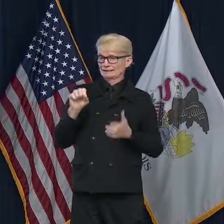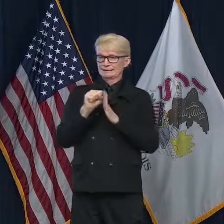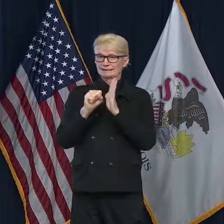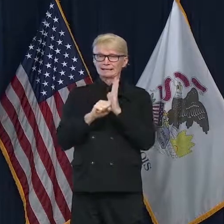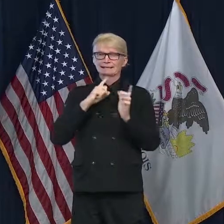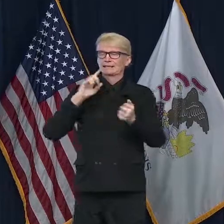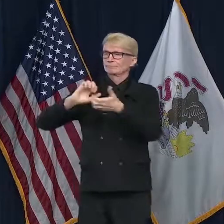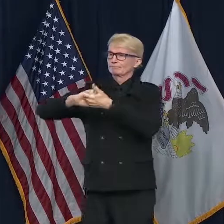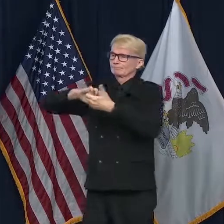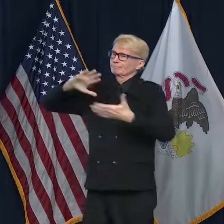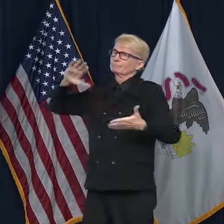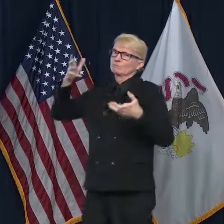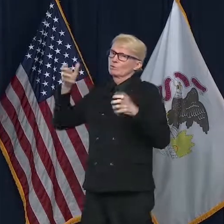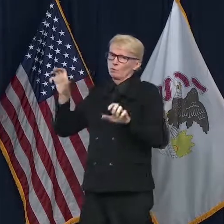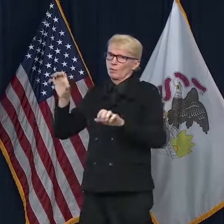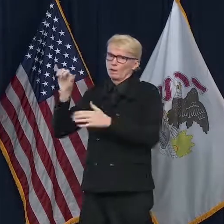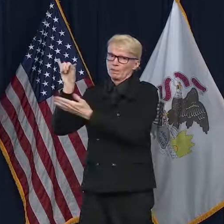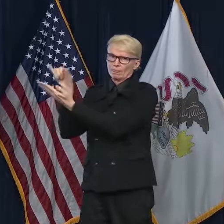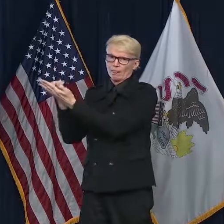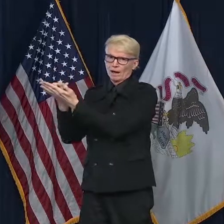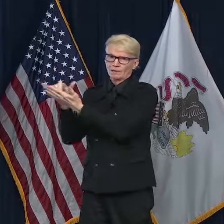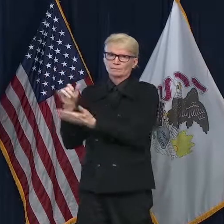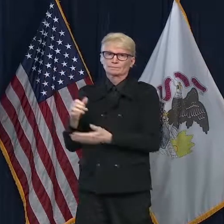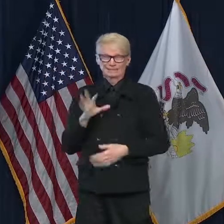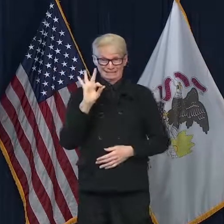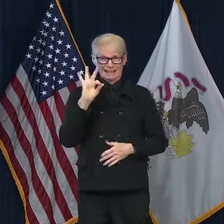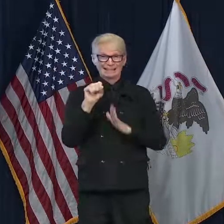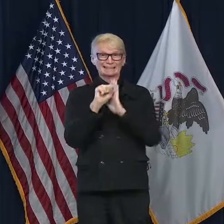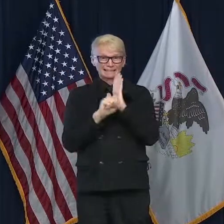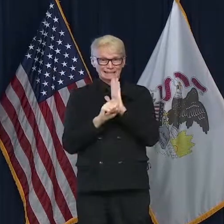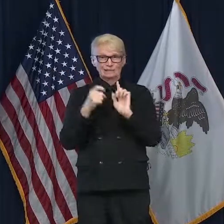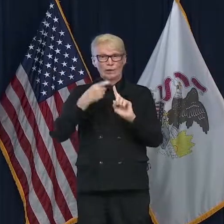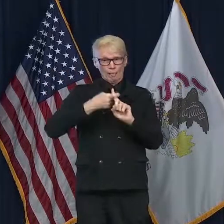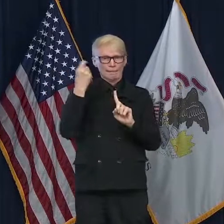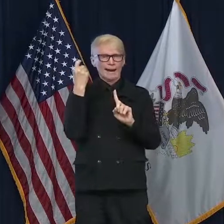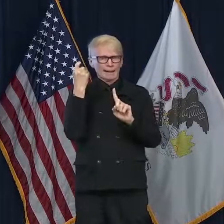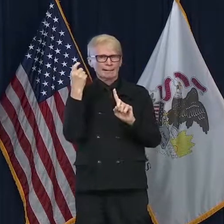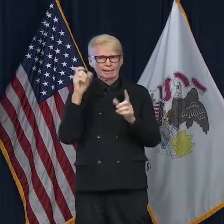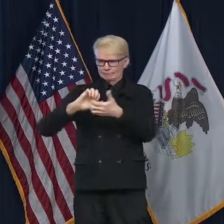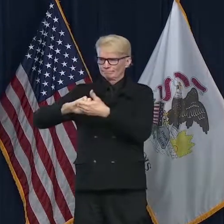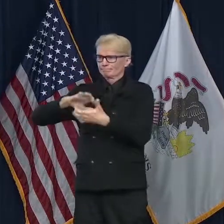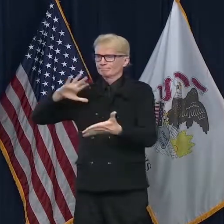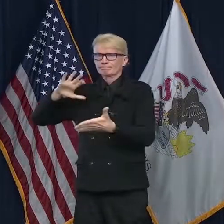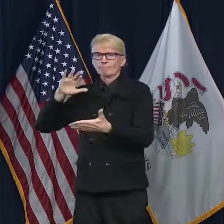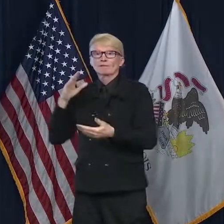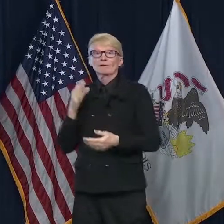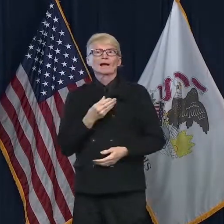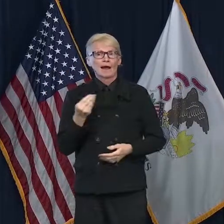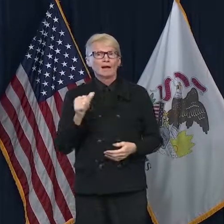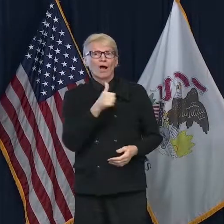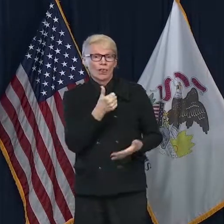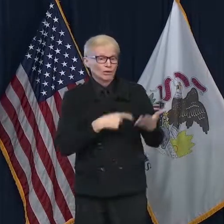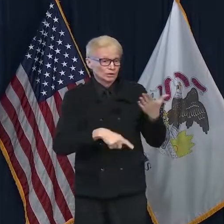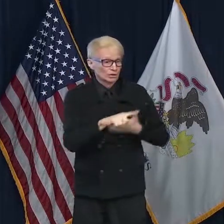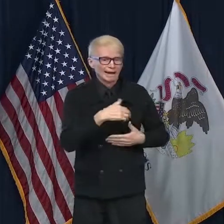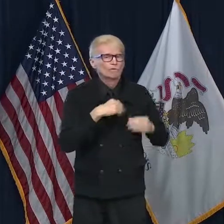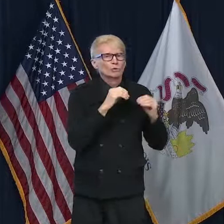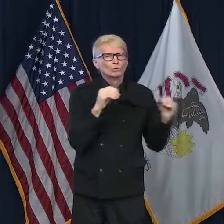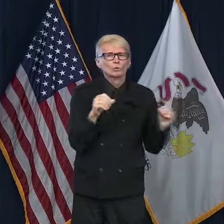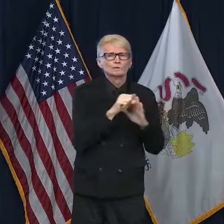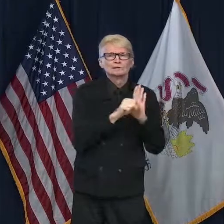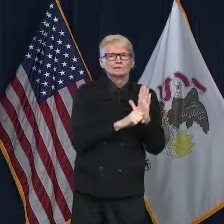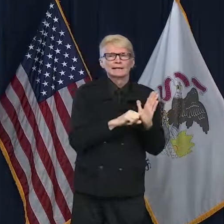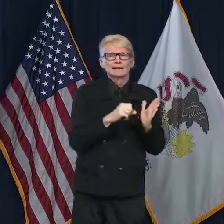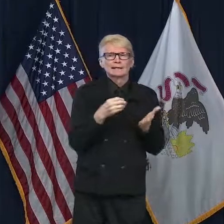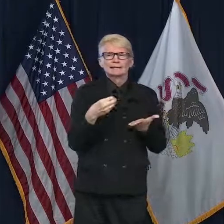An additional 9 states already were automatically decoupled, and other states that don't have an income tax